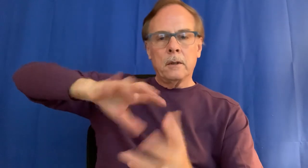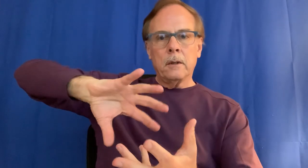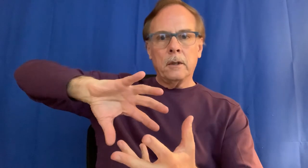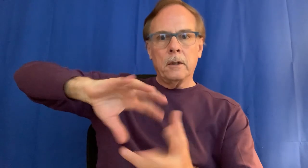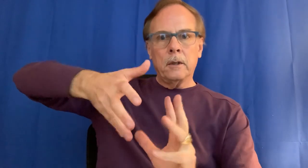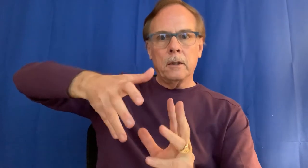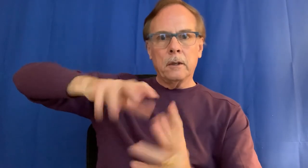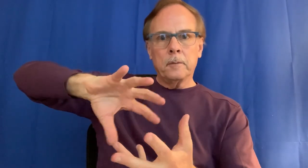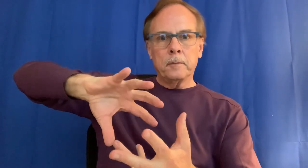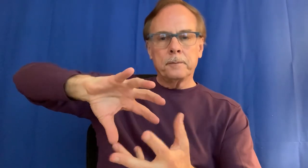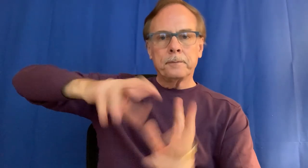The,